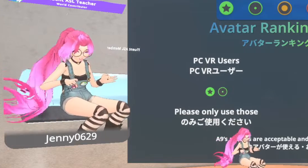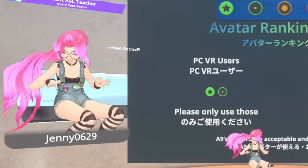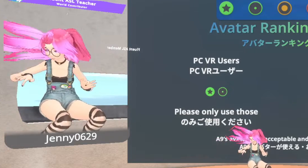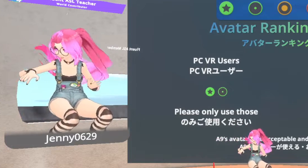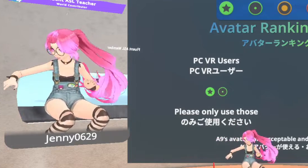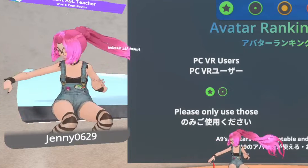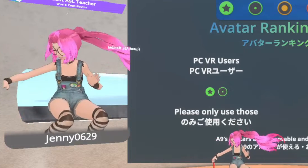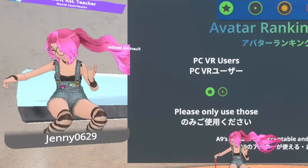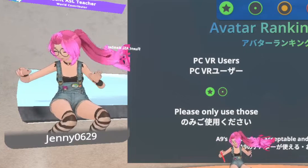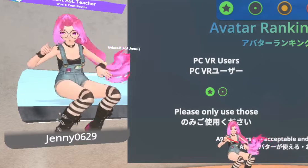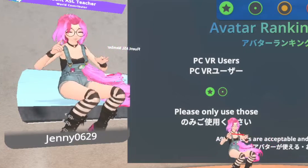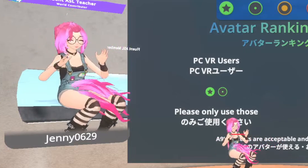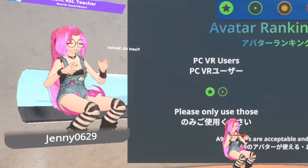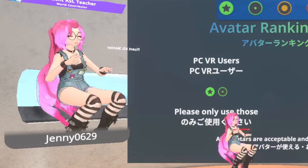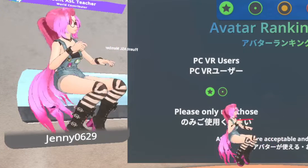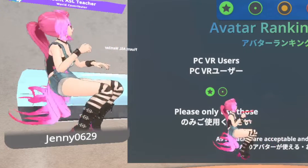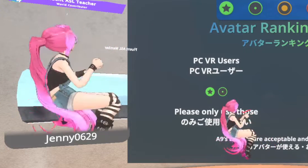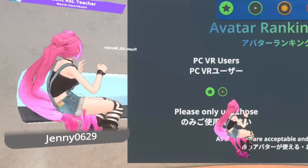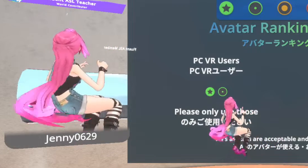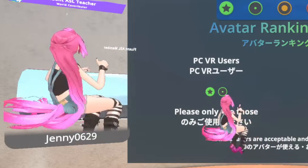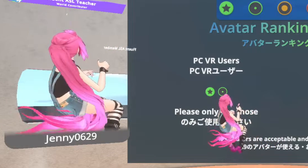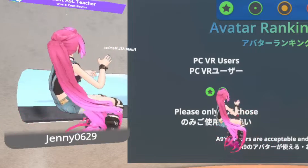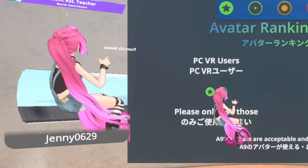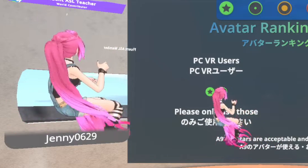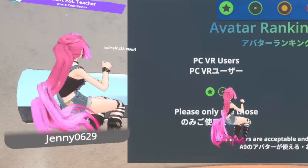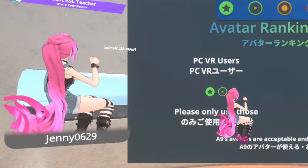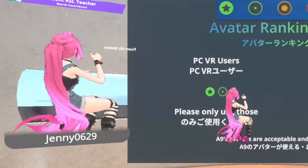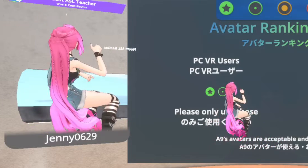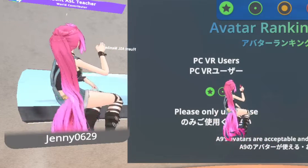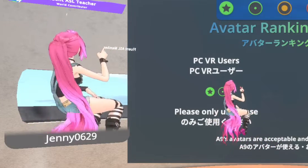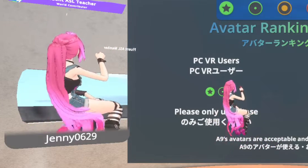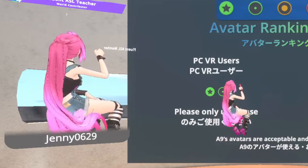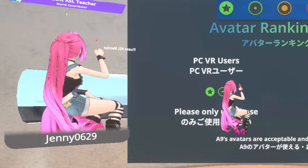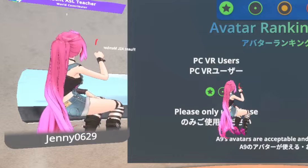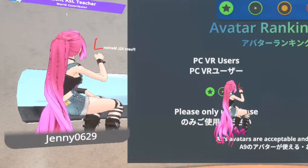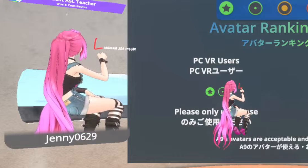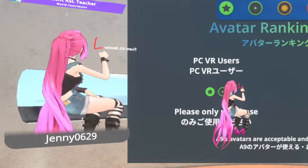And yes, and then let us continue here.